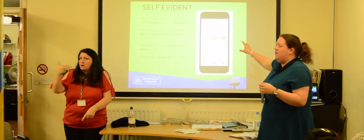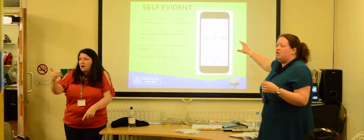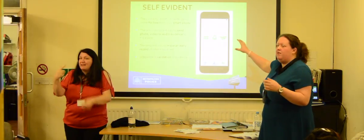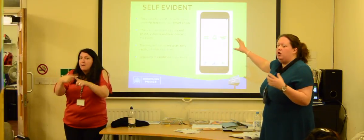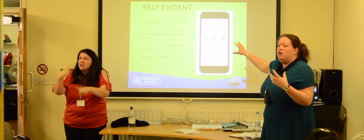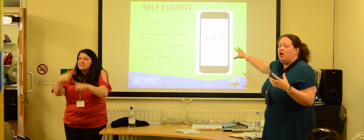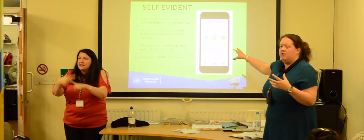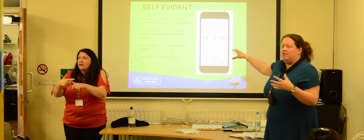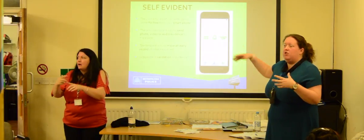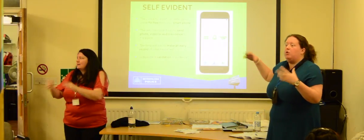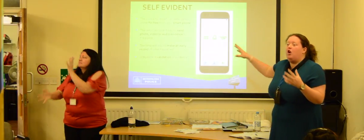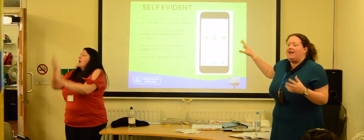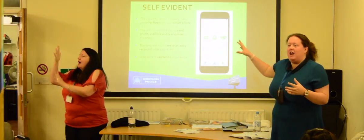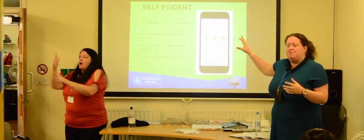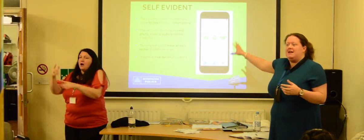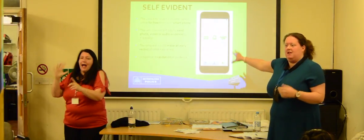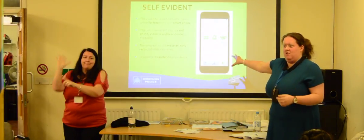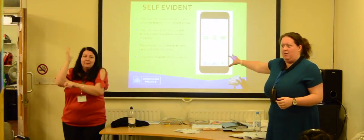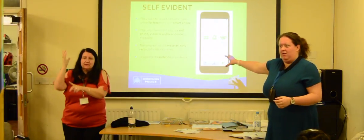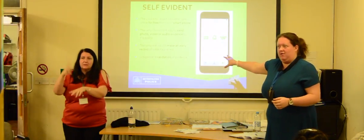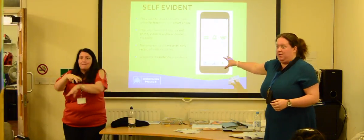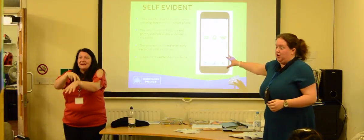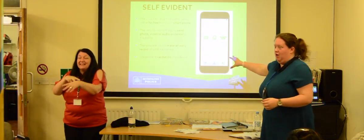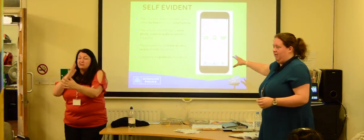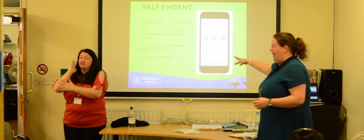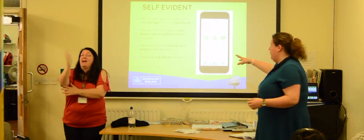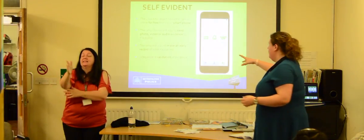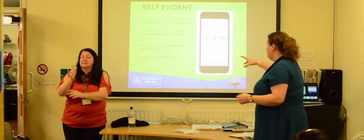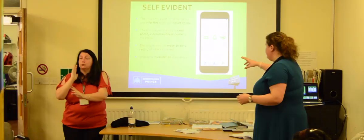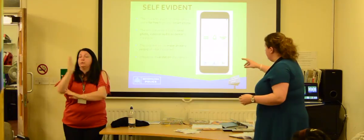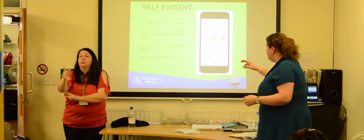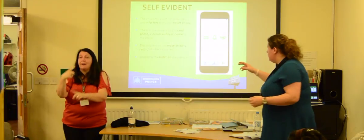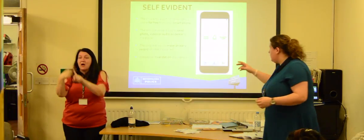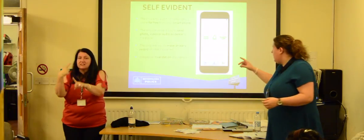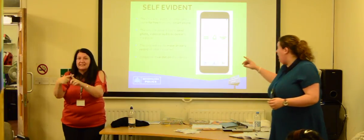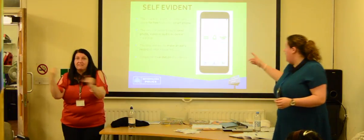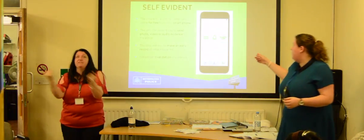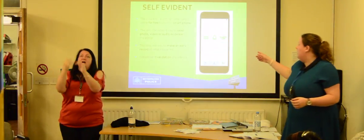But this is sort of a non-emergency, so you will not get an immediate response to something you put on the app.